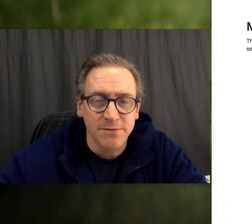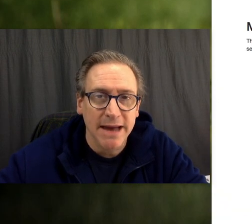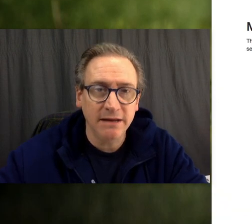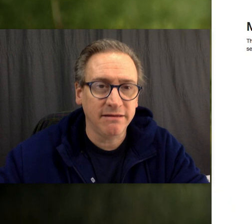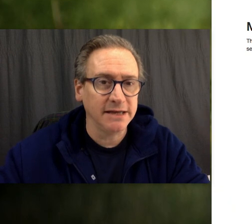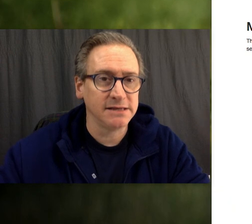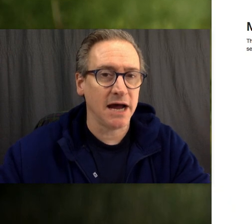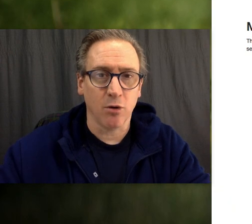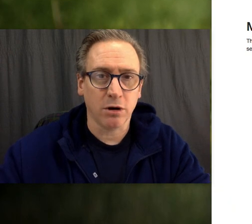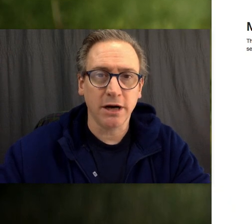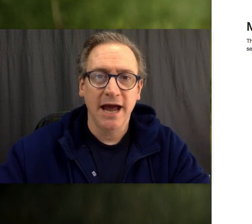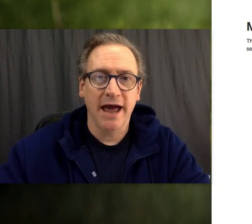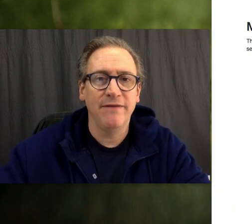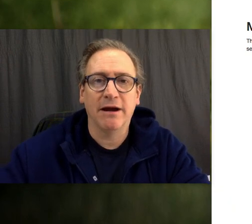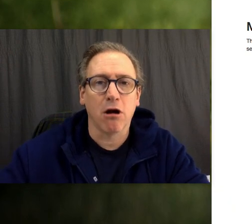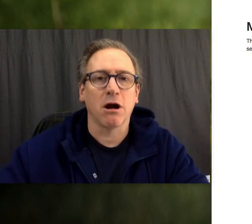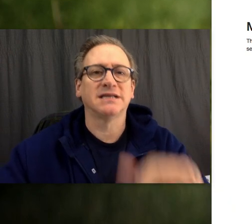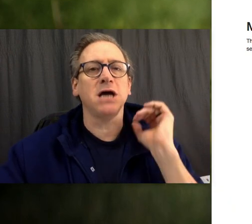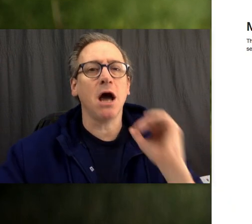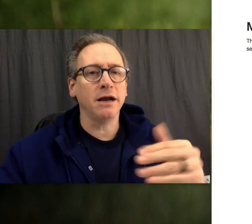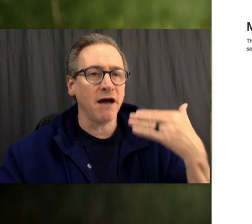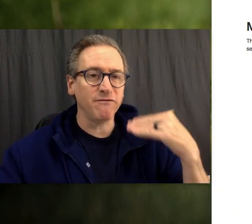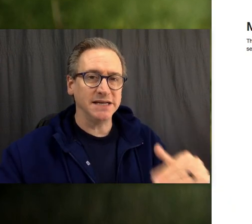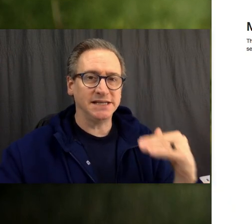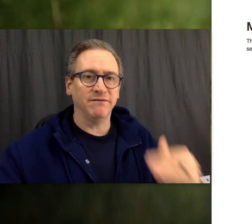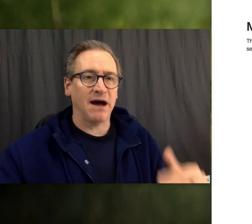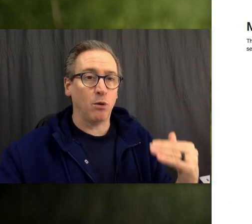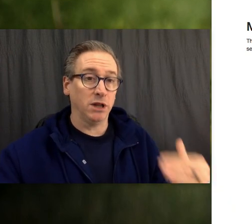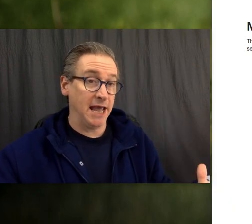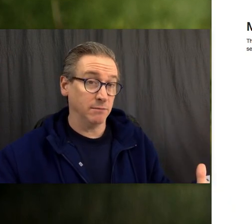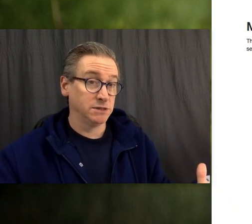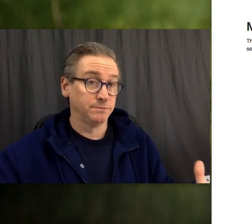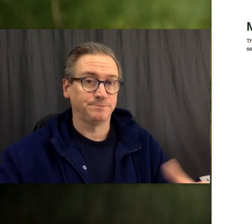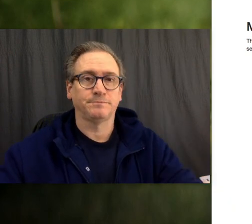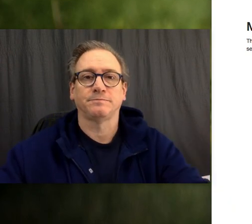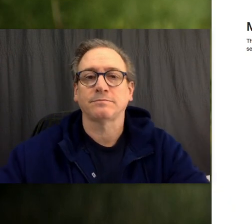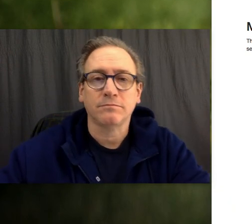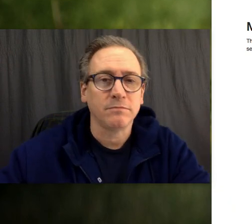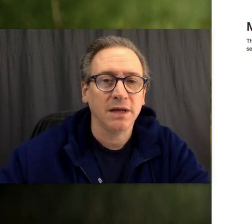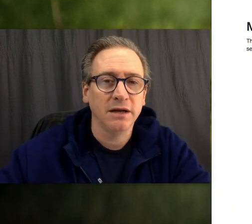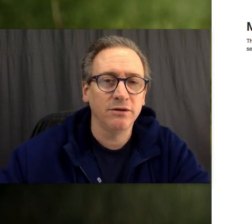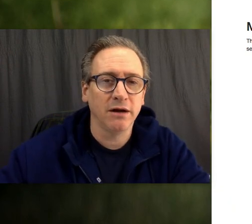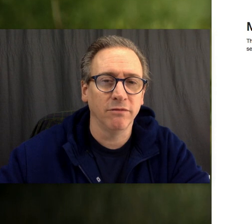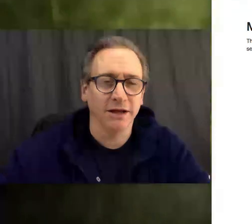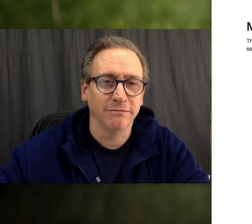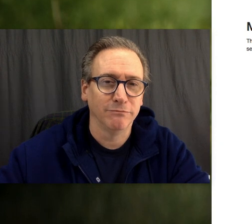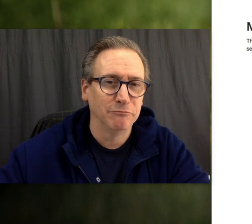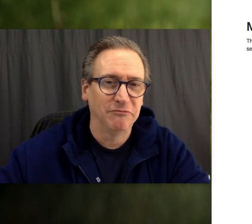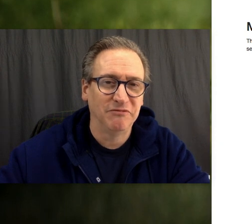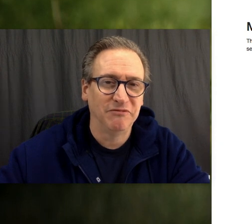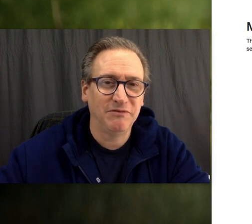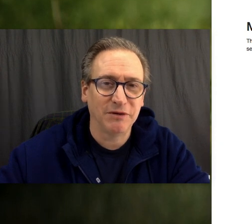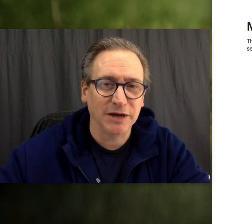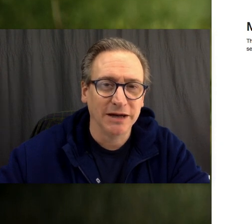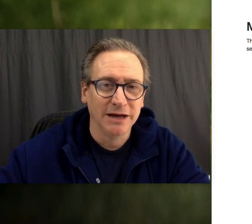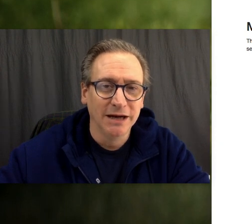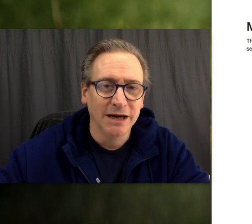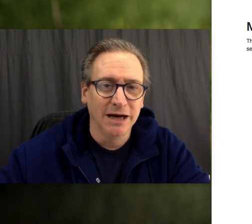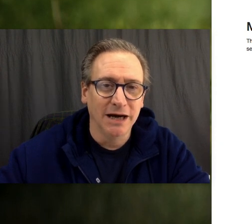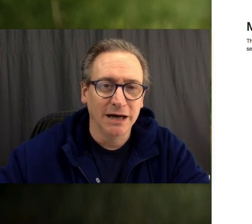It's manythings.org, and there are a ton of missing vowel games. They're not really